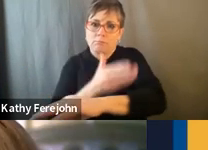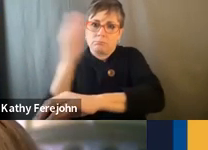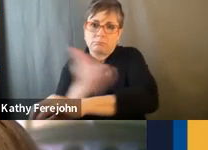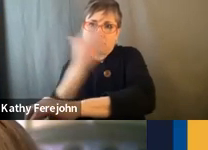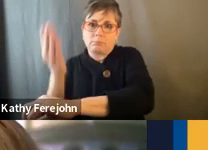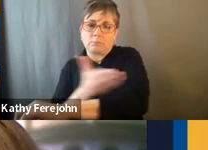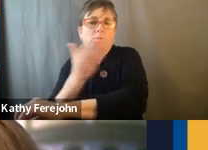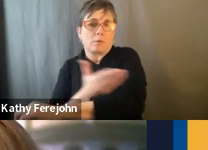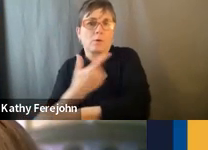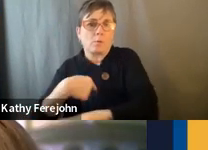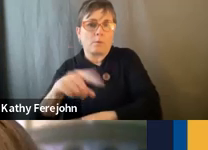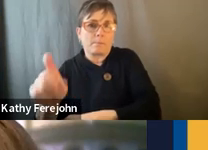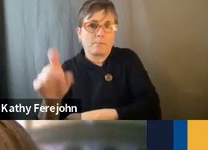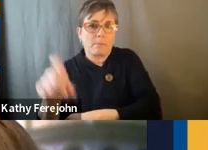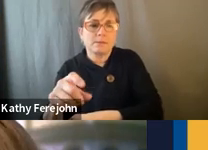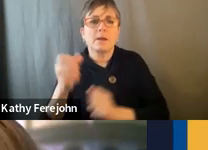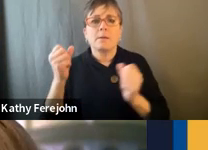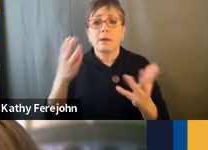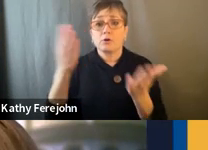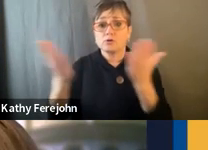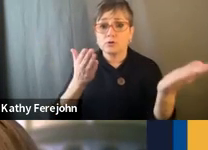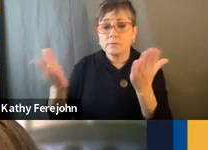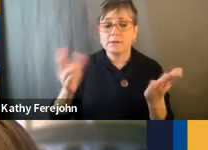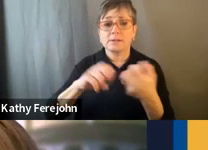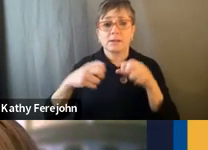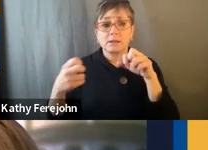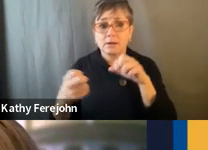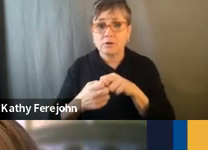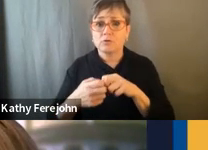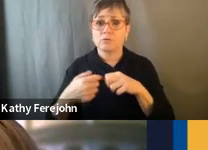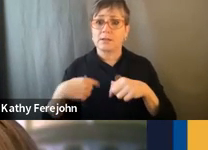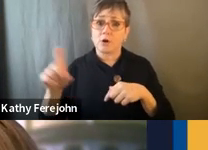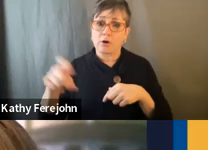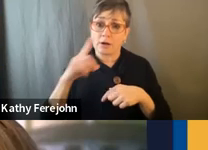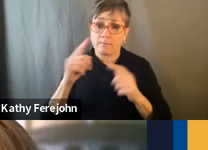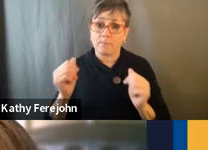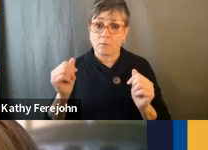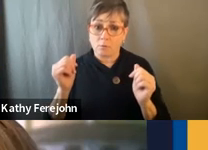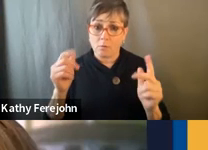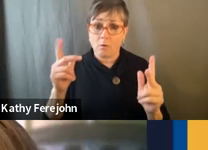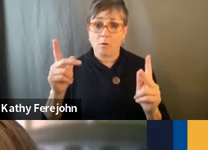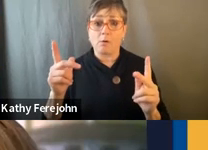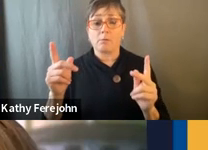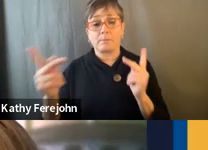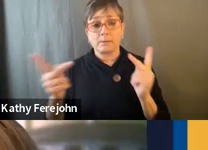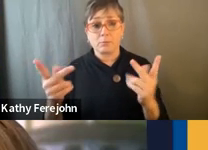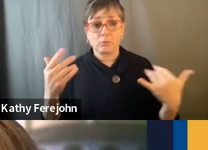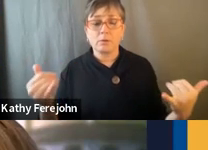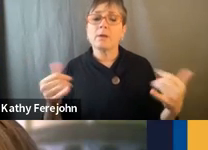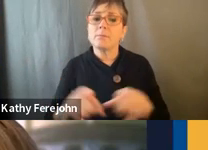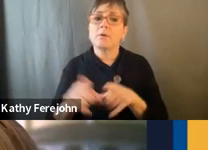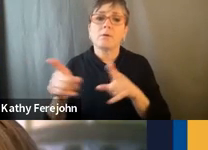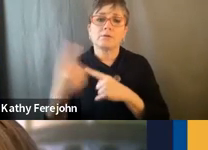of the services and issues that are needed for everyone today, but there's no question that one of the most